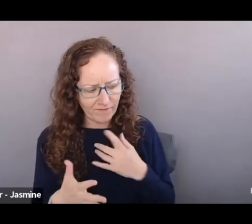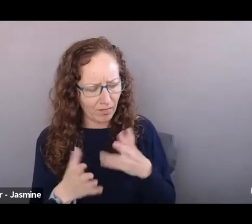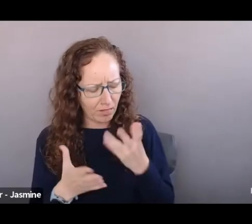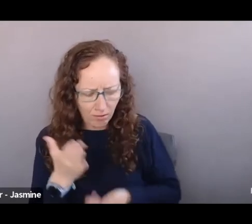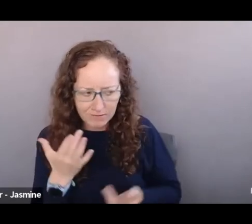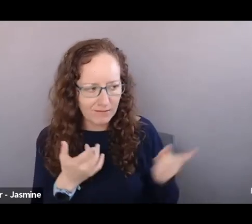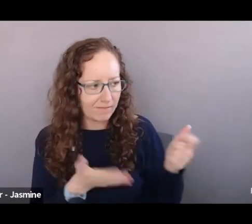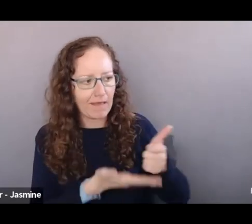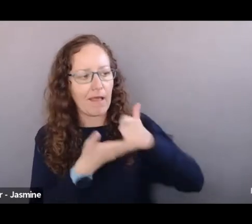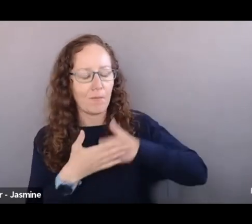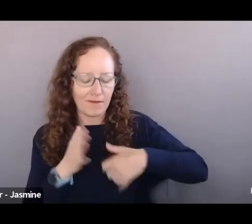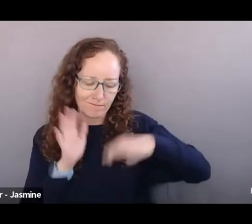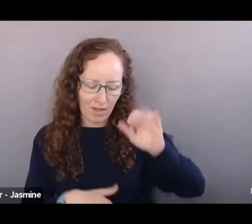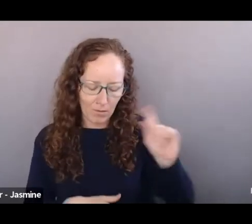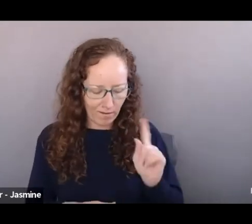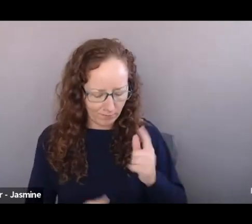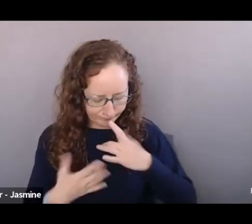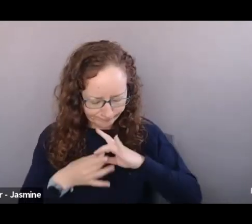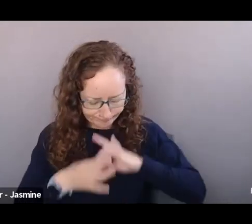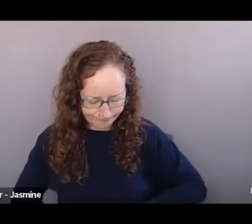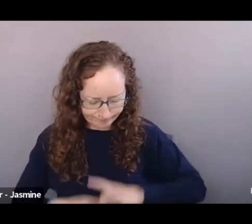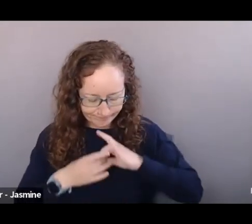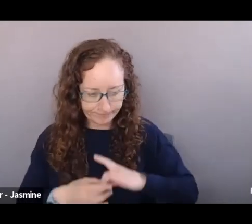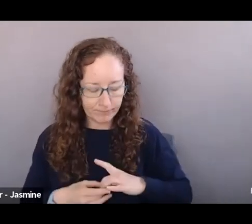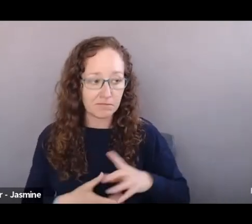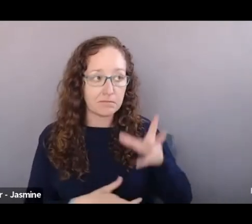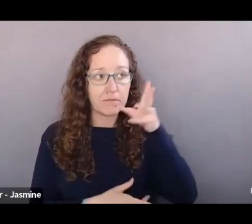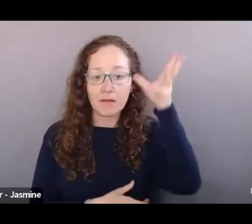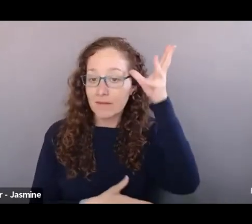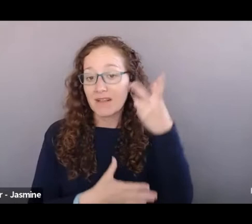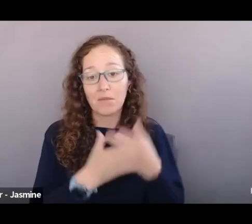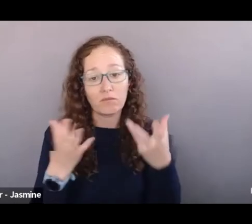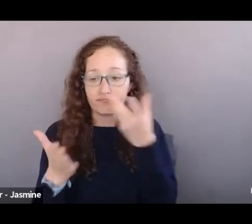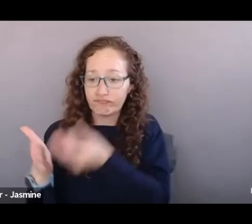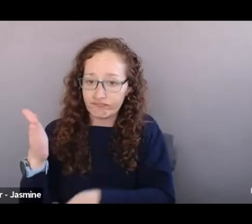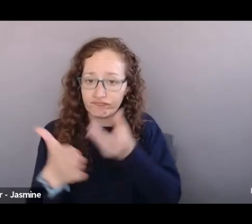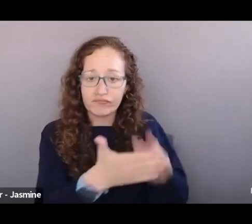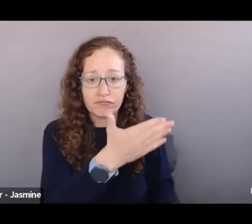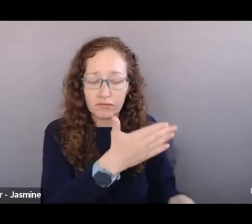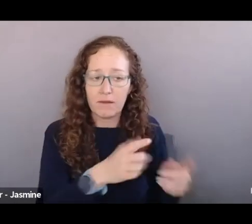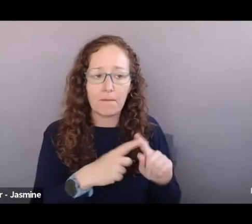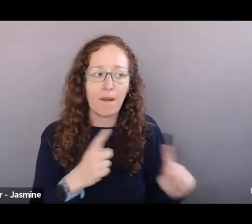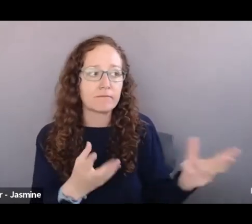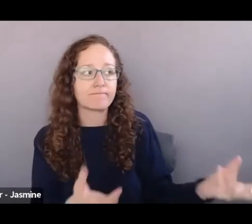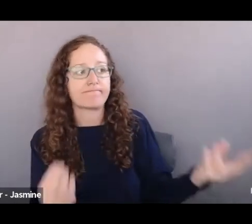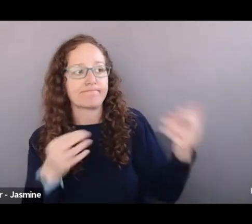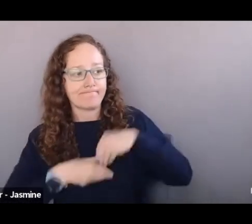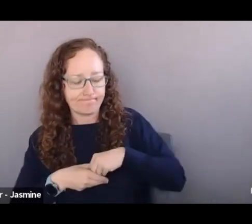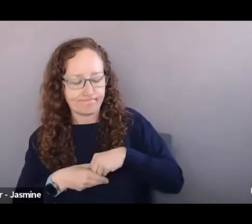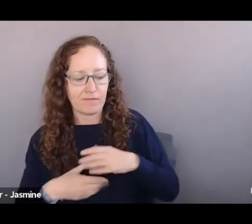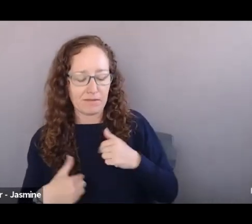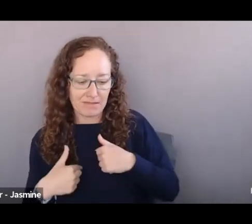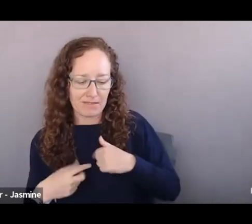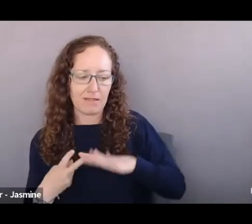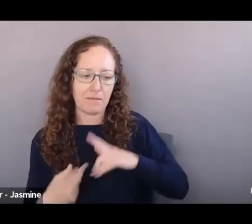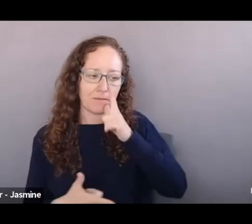on in me and my four brothers and sisters. I was born to a time of fire,